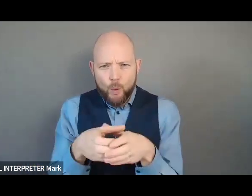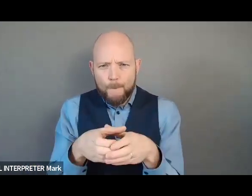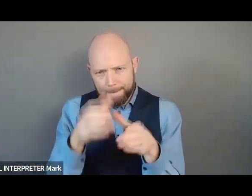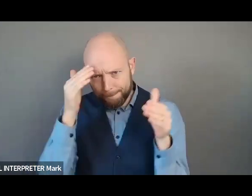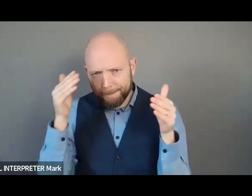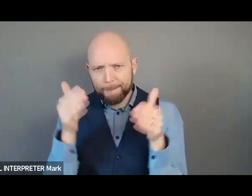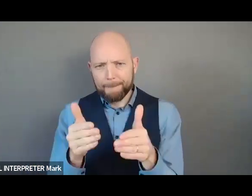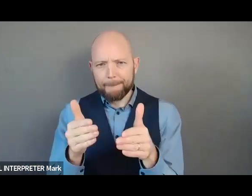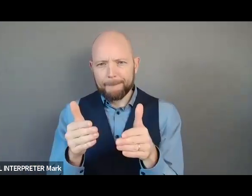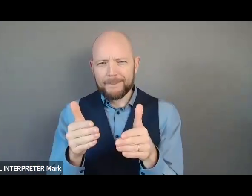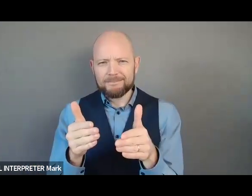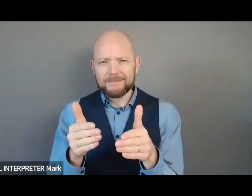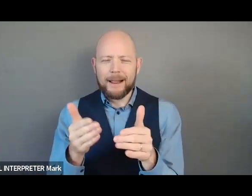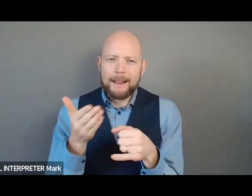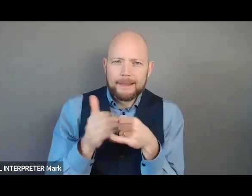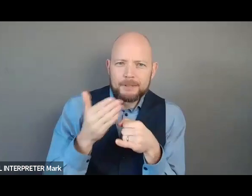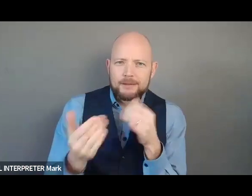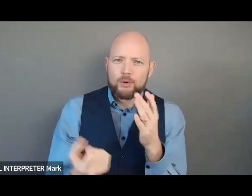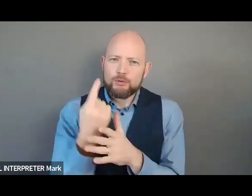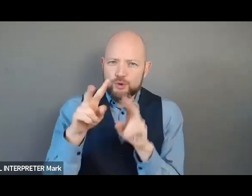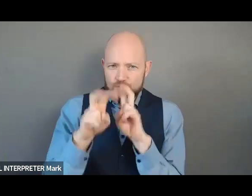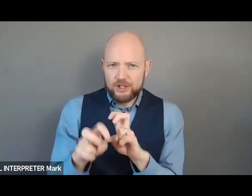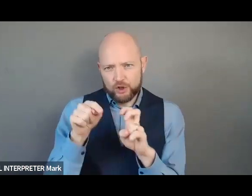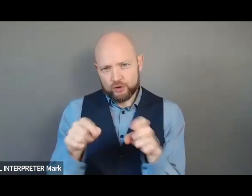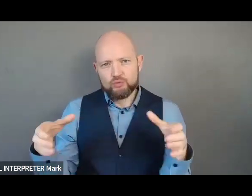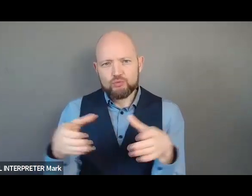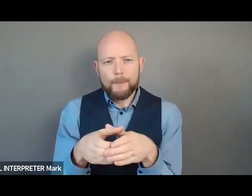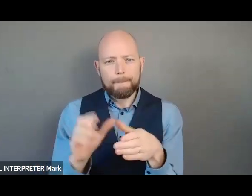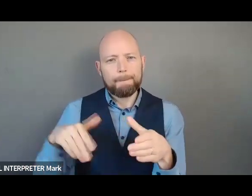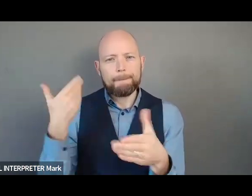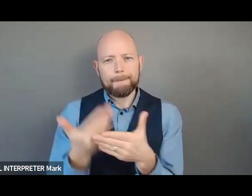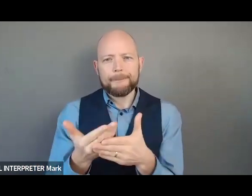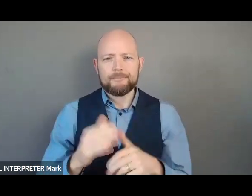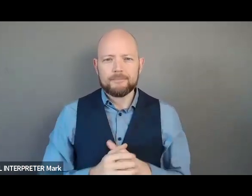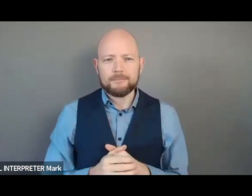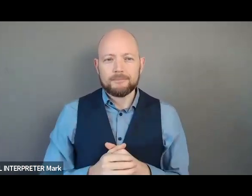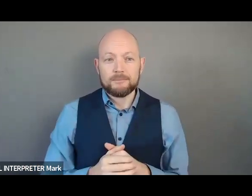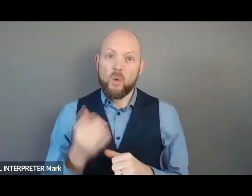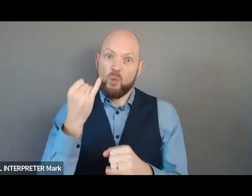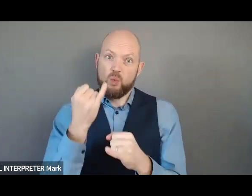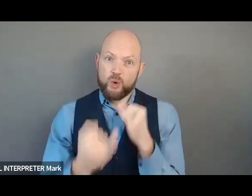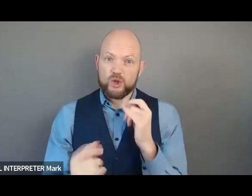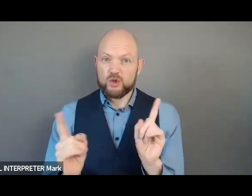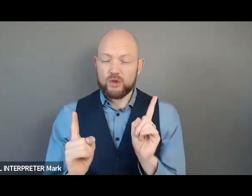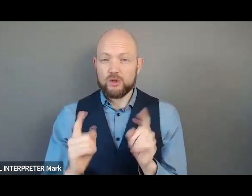to be able to do research, and it's even worse for nursing